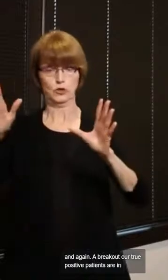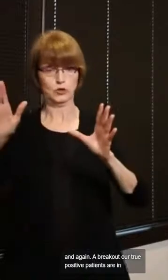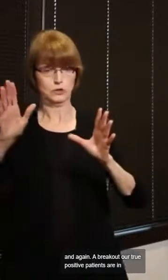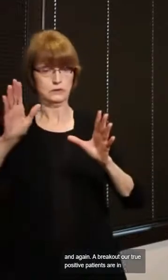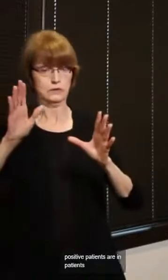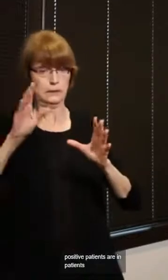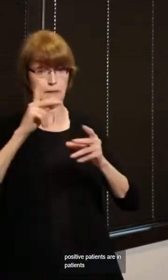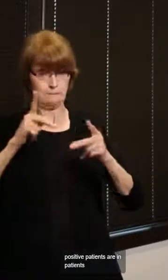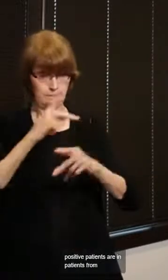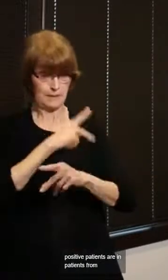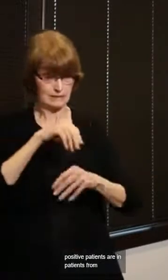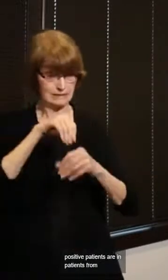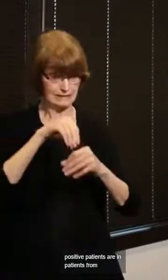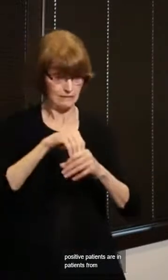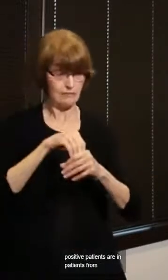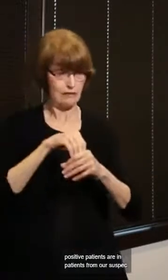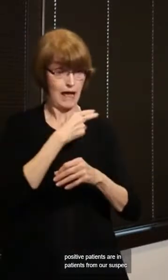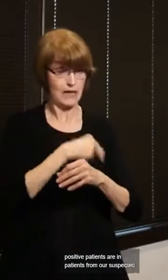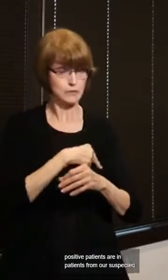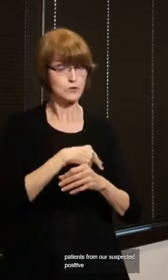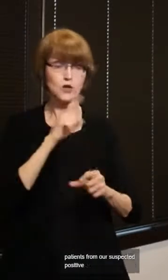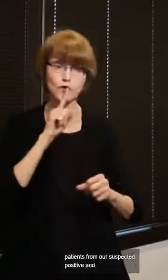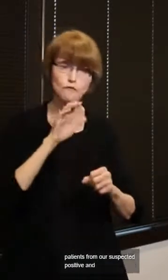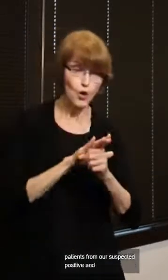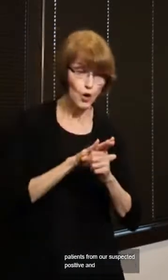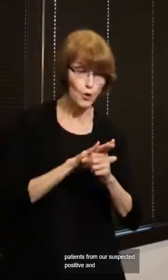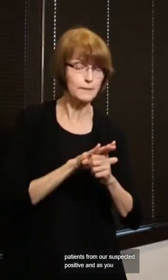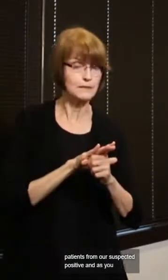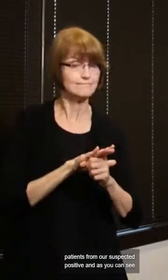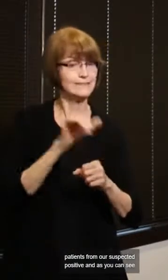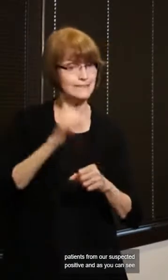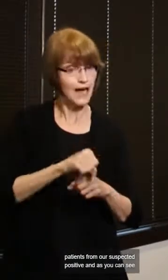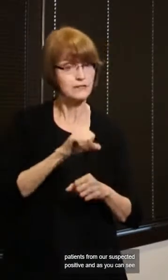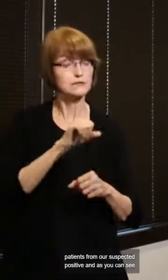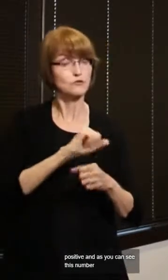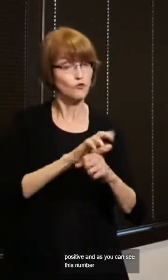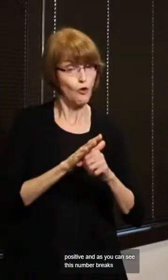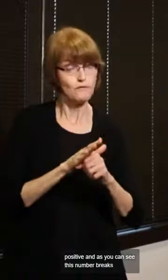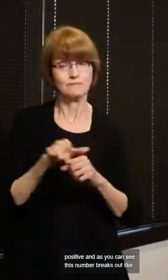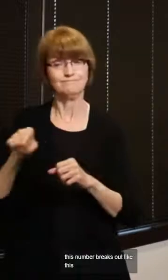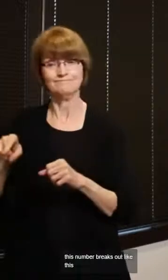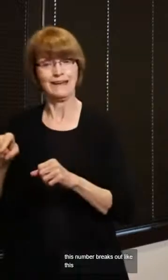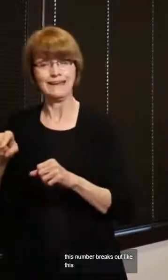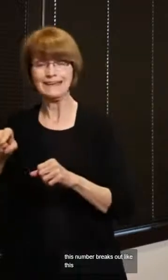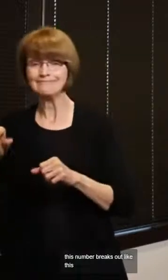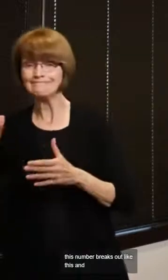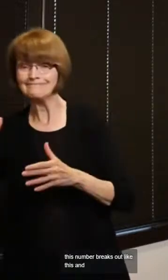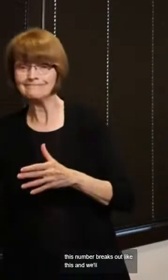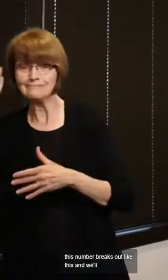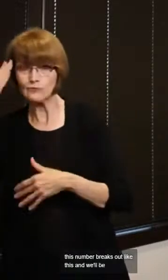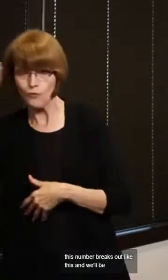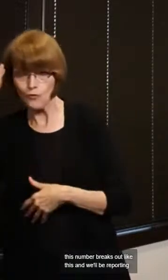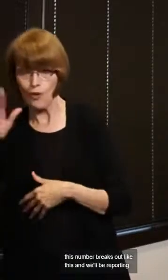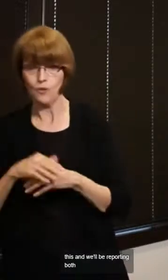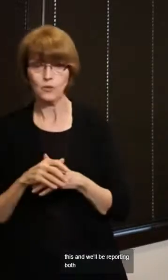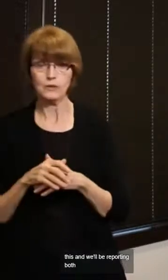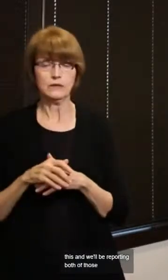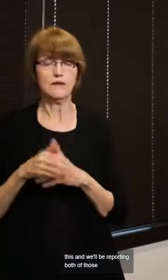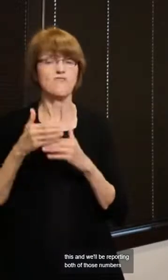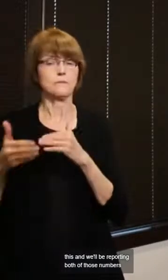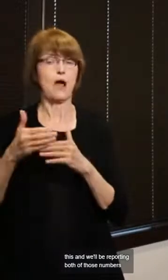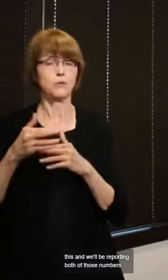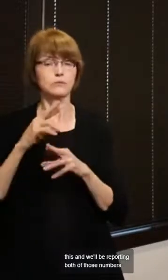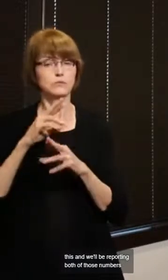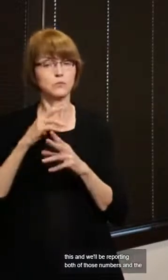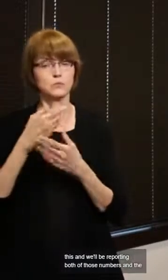inpatients, from our suspected positive. And as you can see, this number breaks out like this. And we'll be reporting both of those numbers.